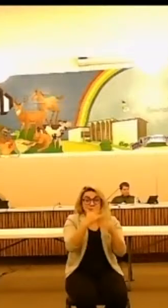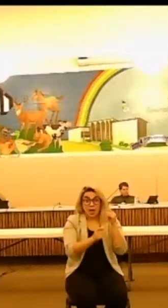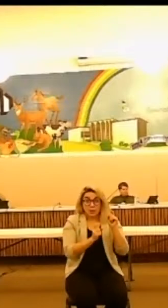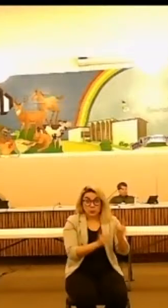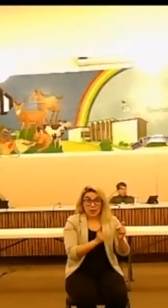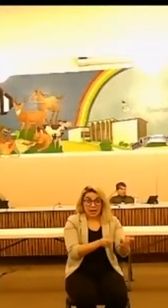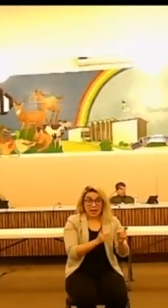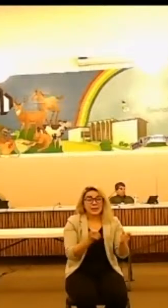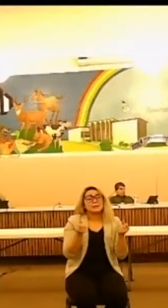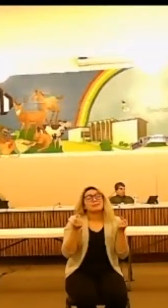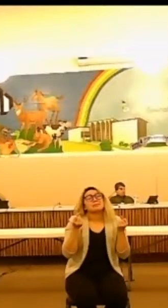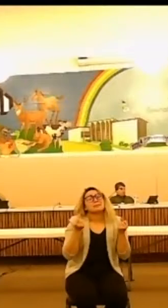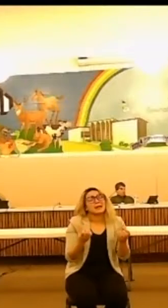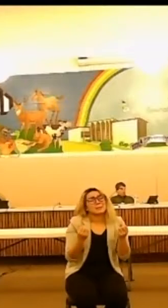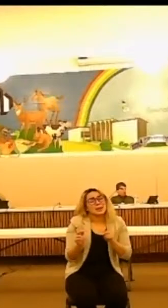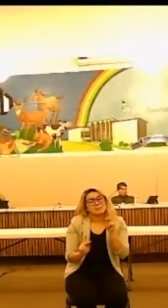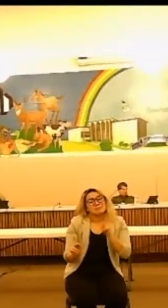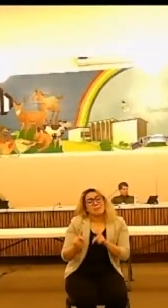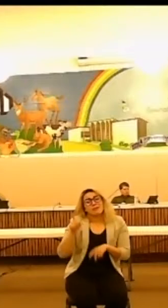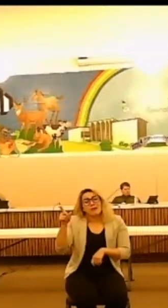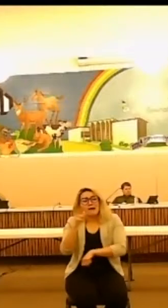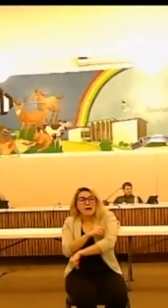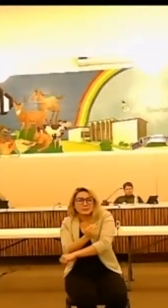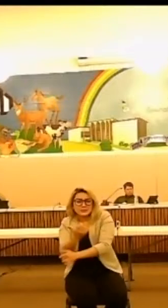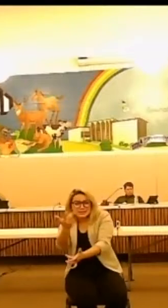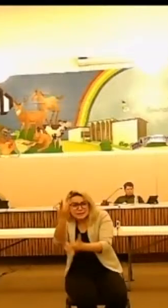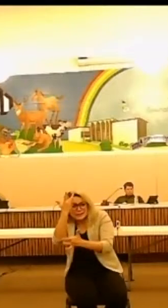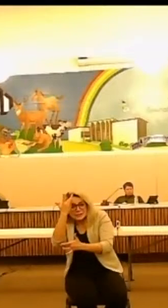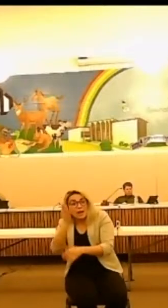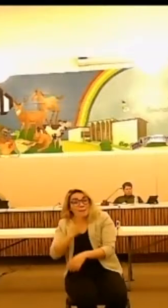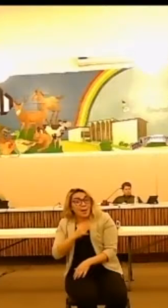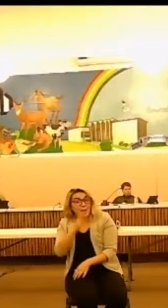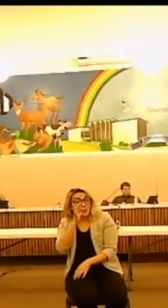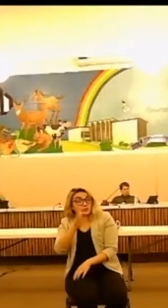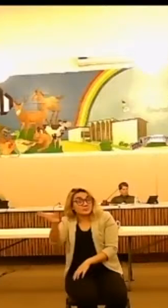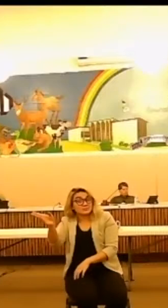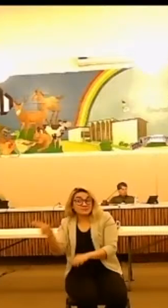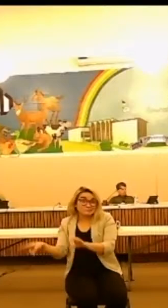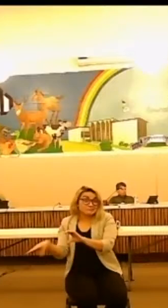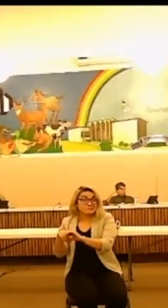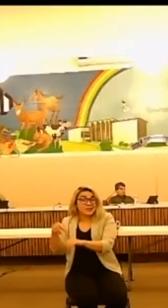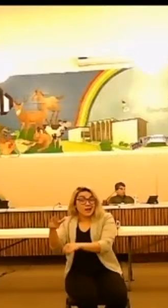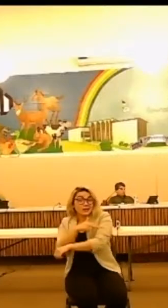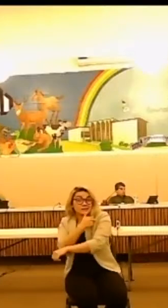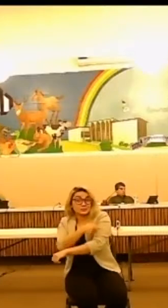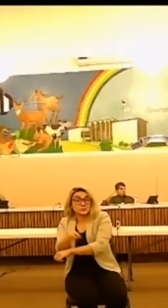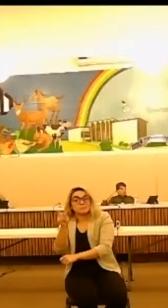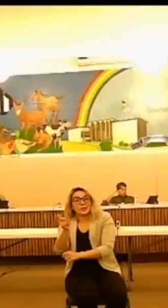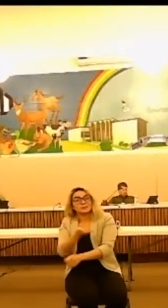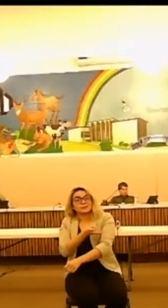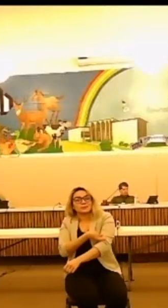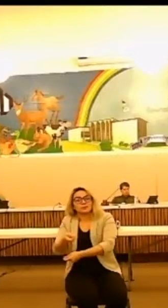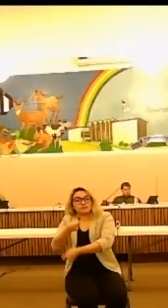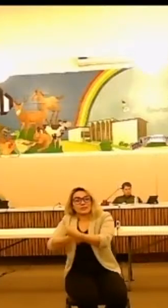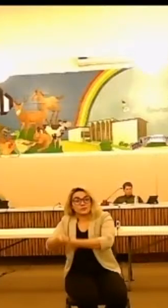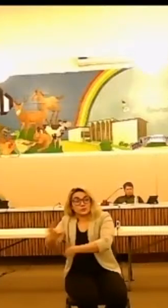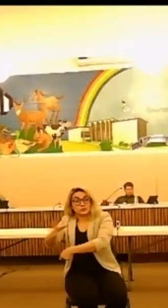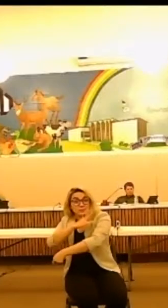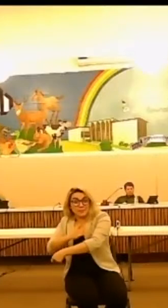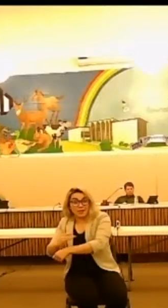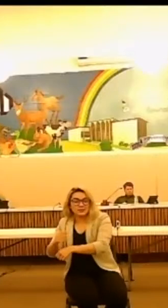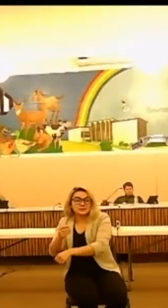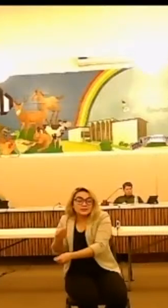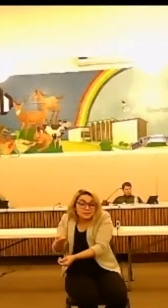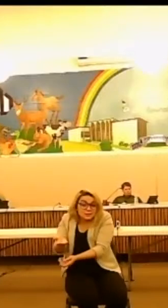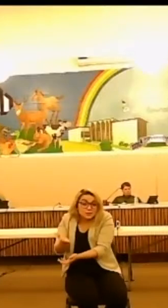in the hospital. I know my mother was in, she got a couple of pints. So it's very important for us to keep donating blood at this time during this